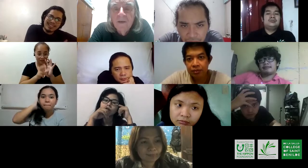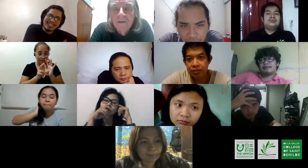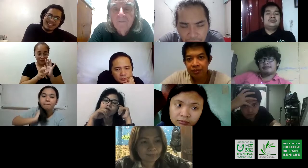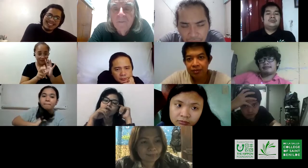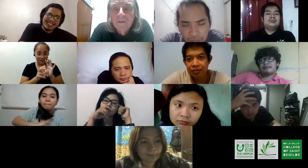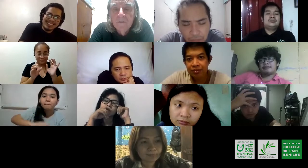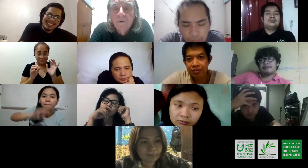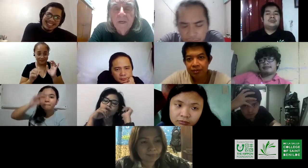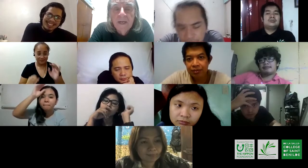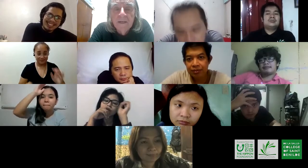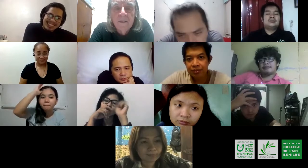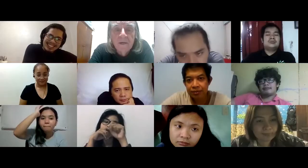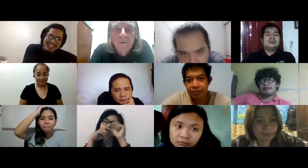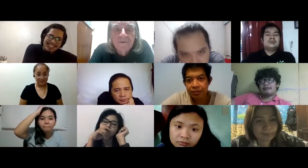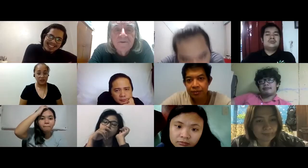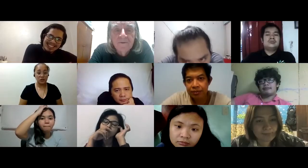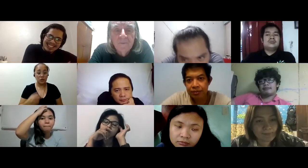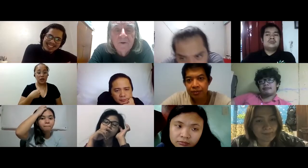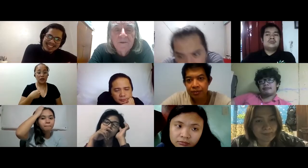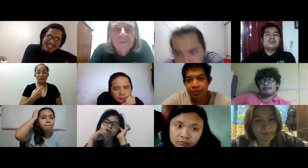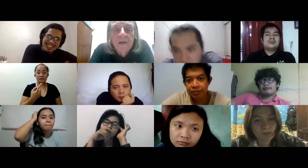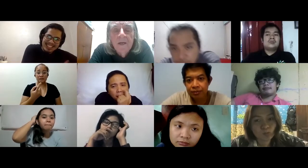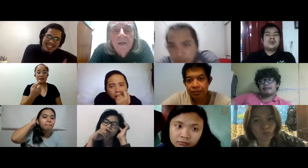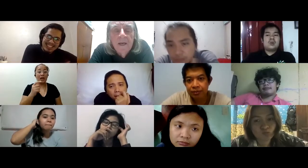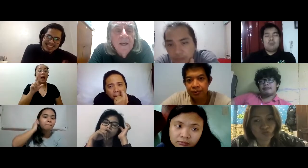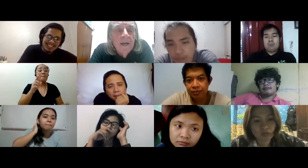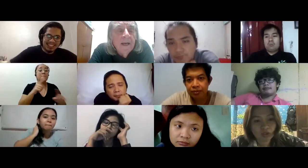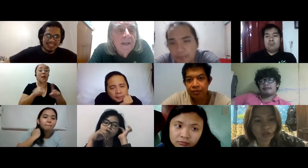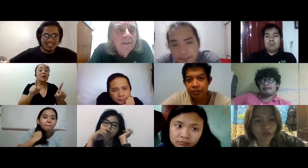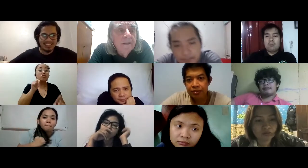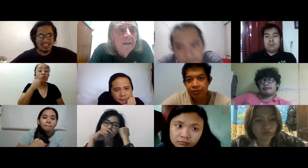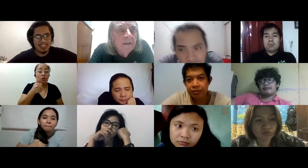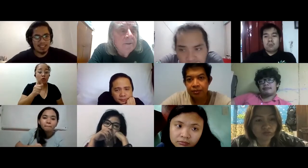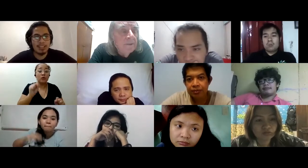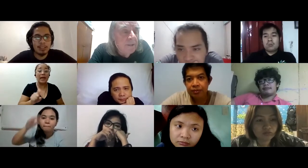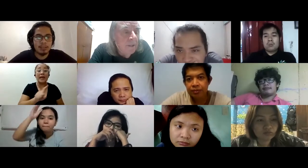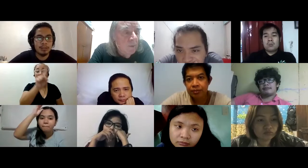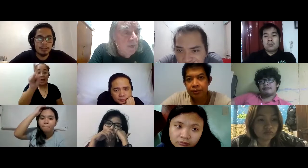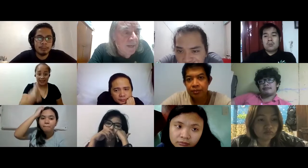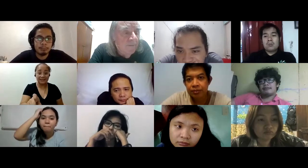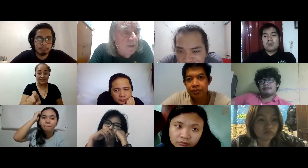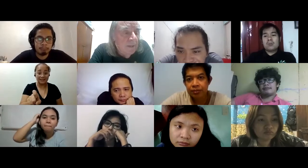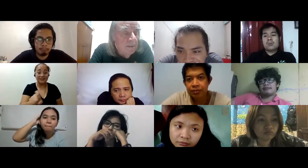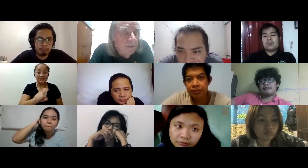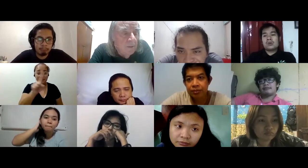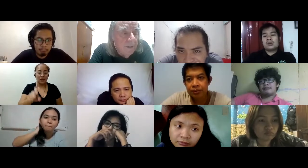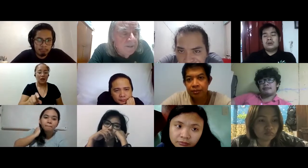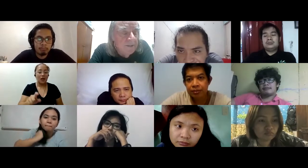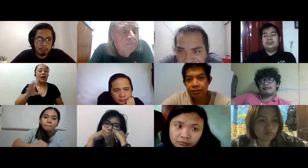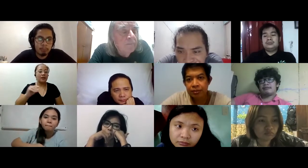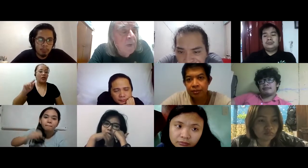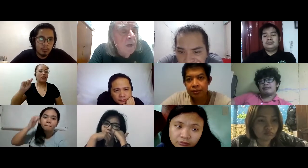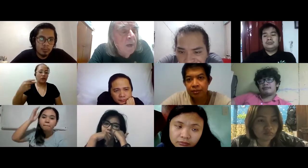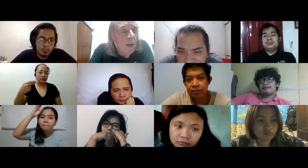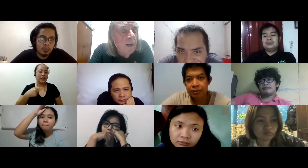Okay. But you can ask any question tomorrow. And then Thursday you will have the